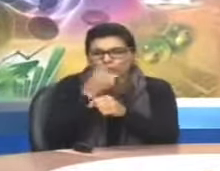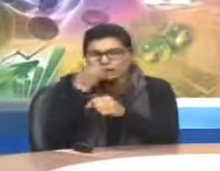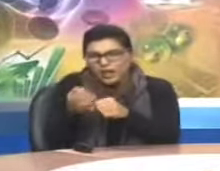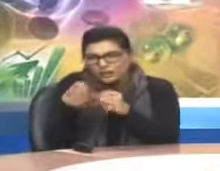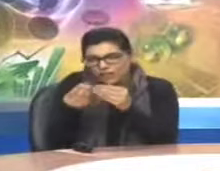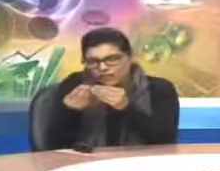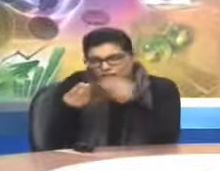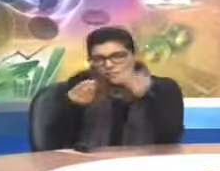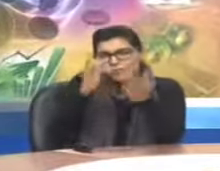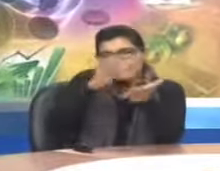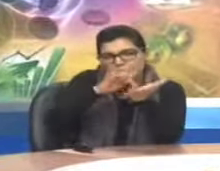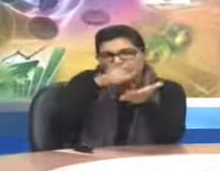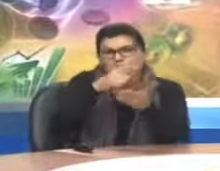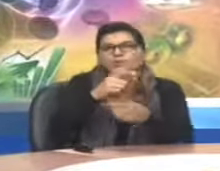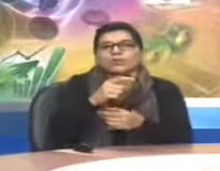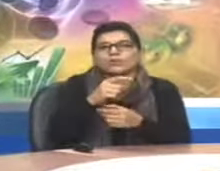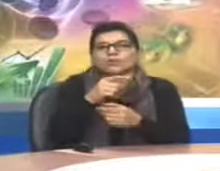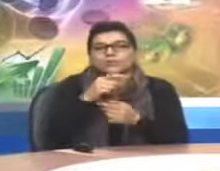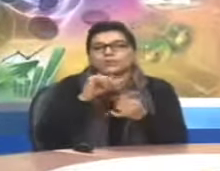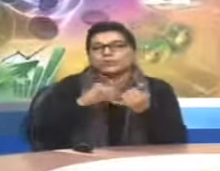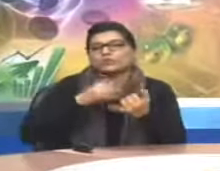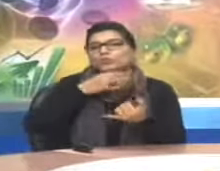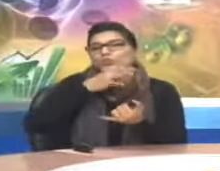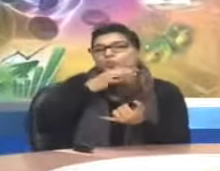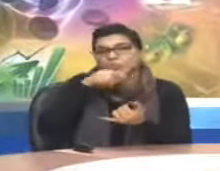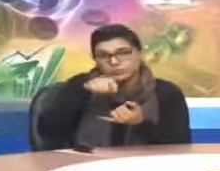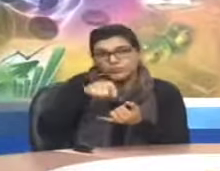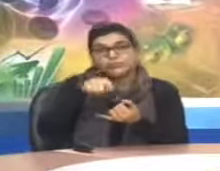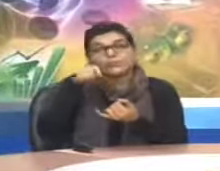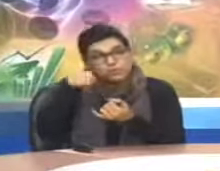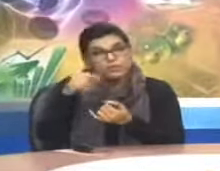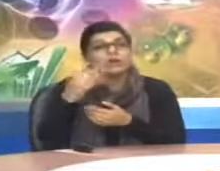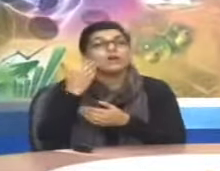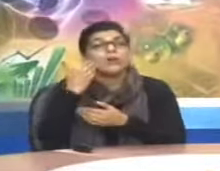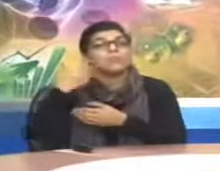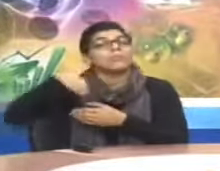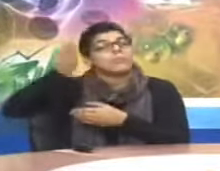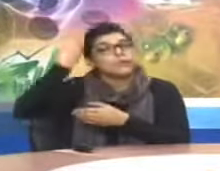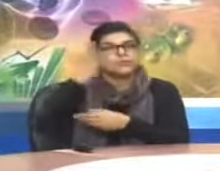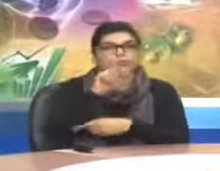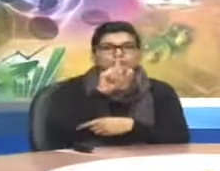recently witnessed in Surat near Gujarat in the year